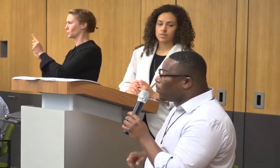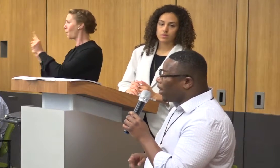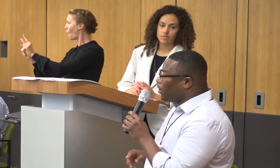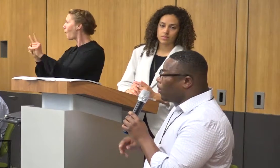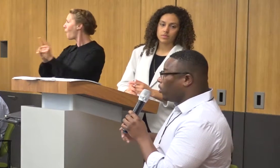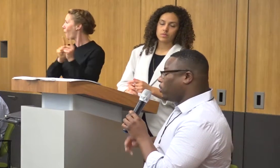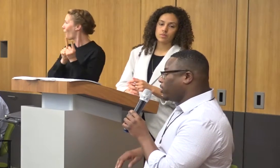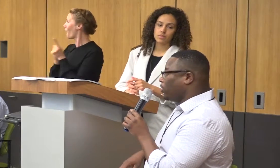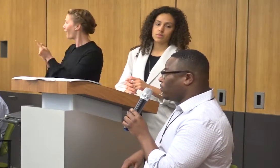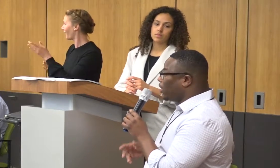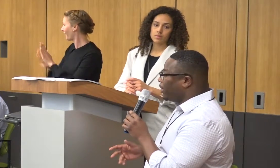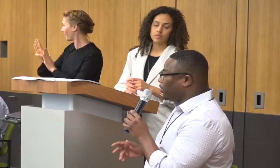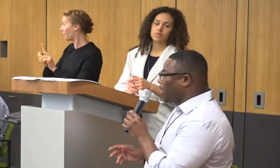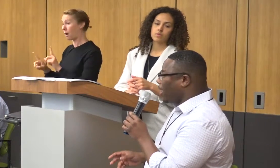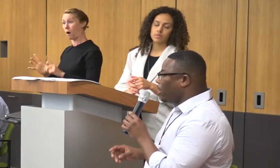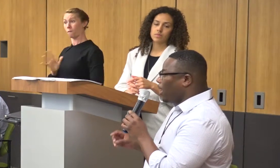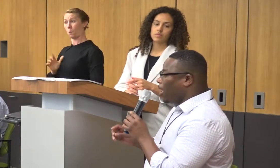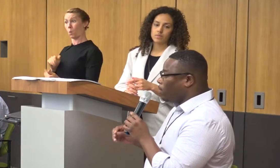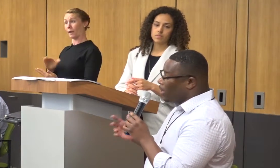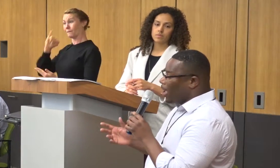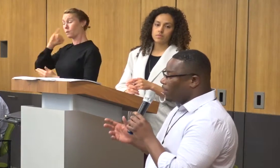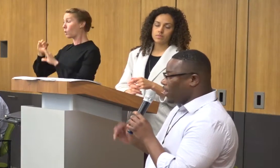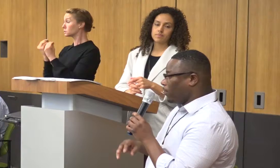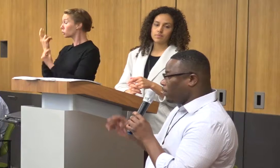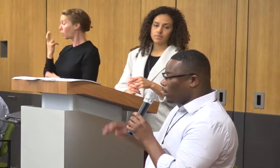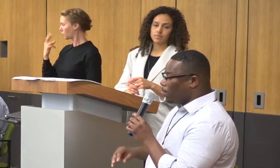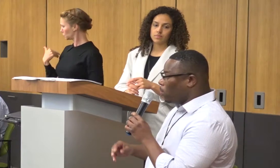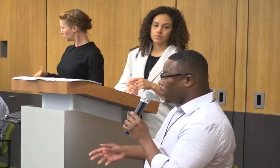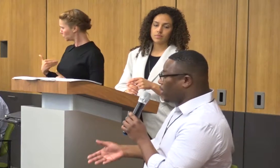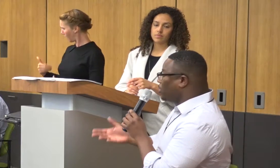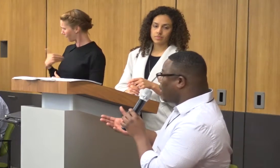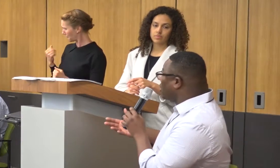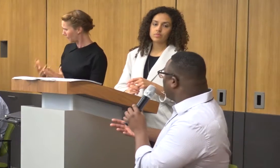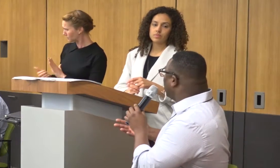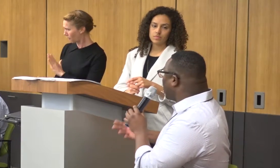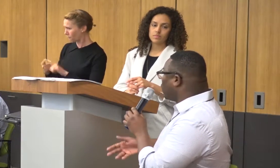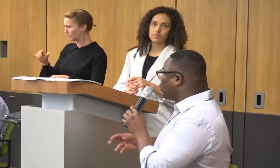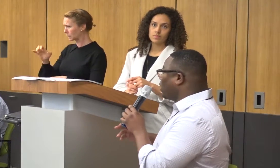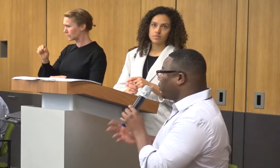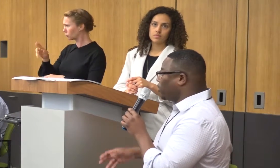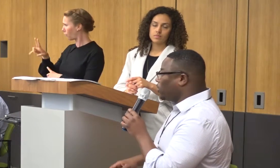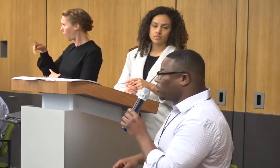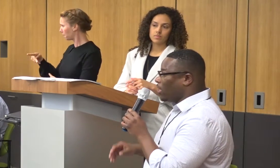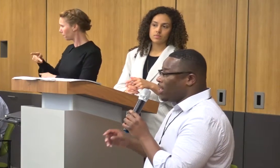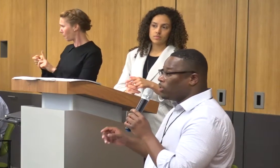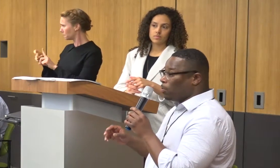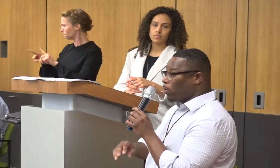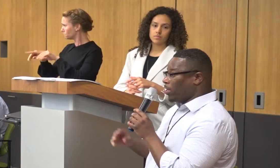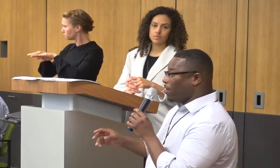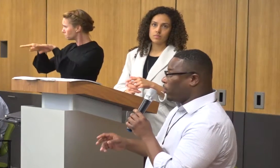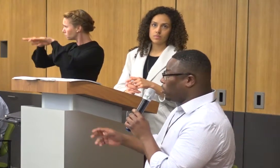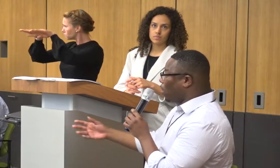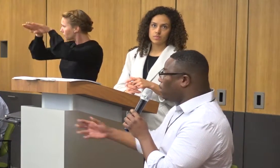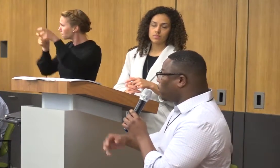a formal way, when an organization realizes that we have talent from year up who are ascending to management level positions, and they can